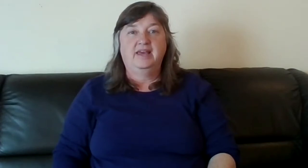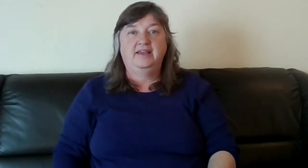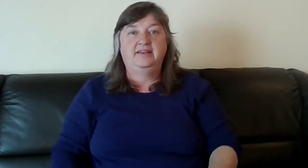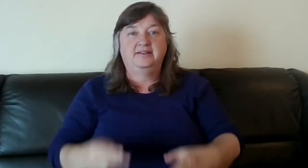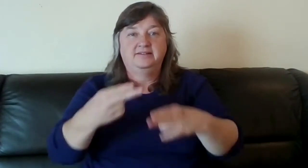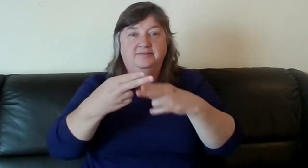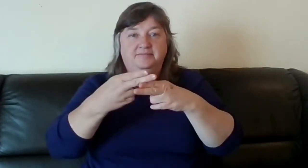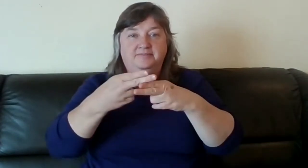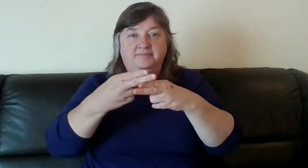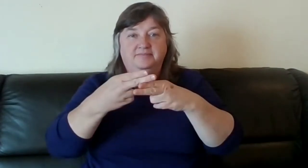Egg.